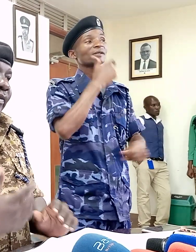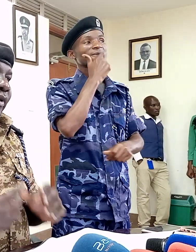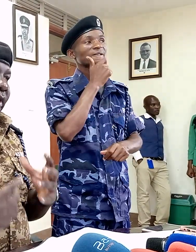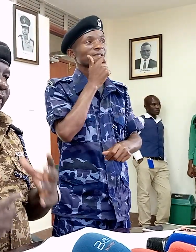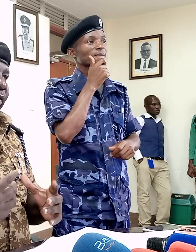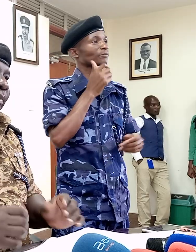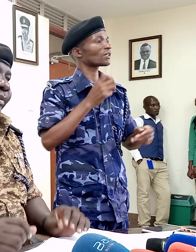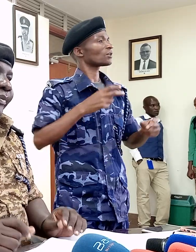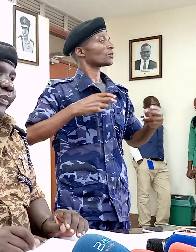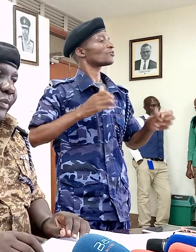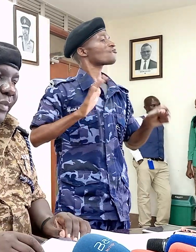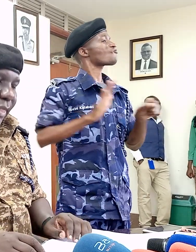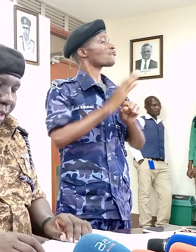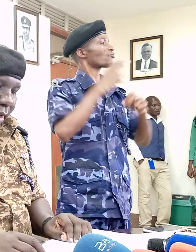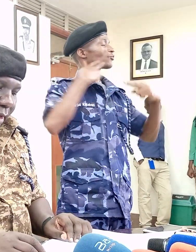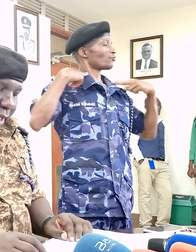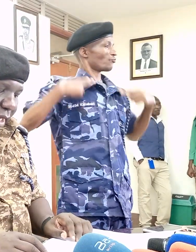his full uniform